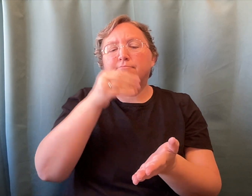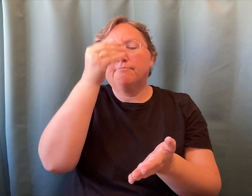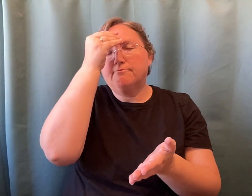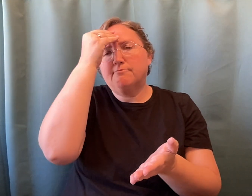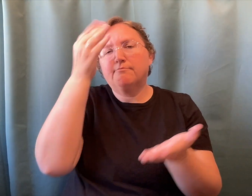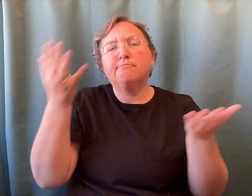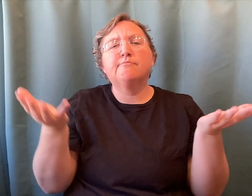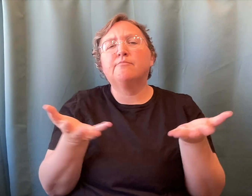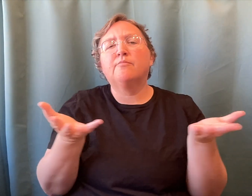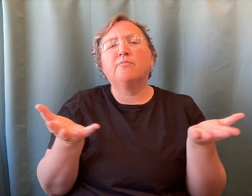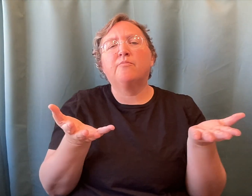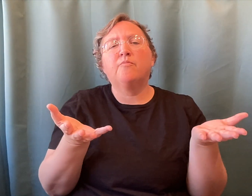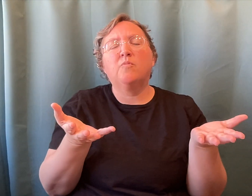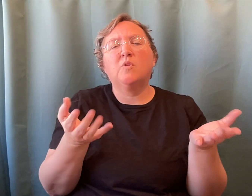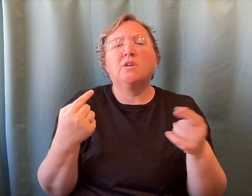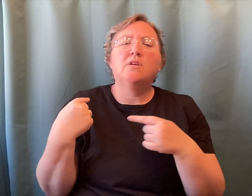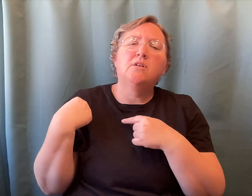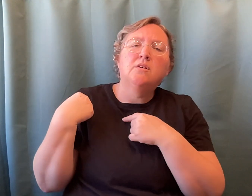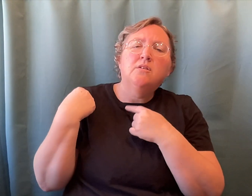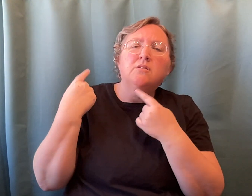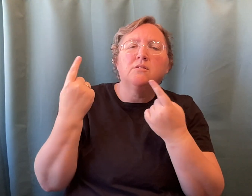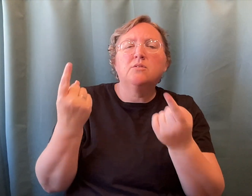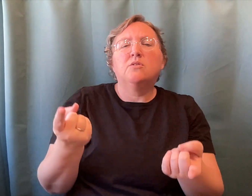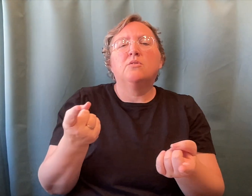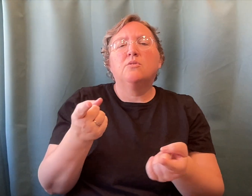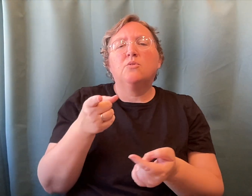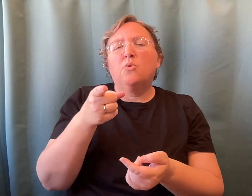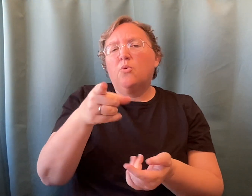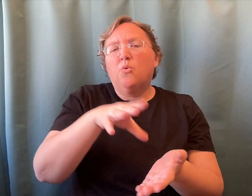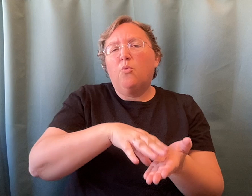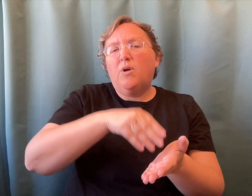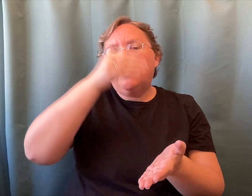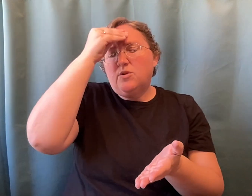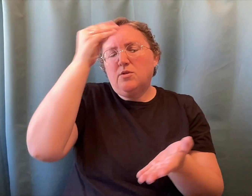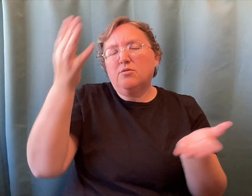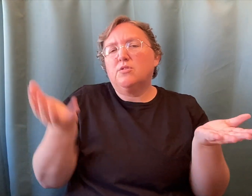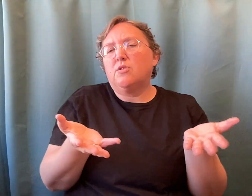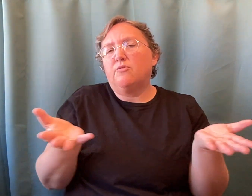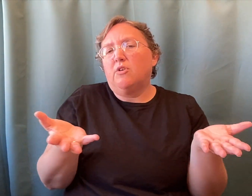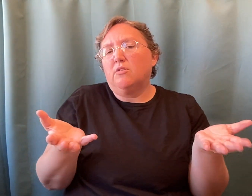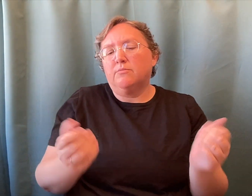What have you learned so far?